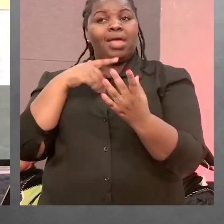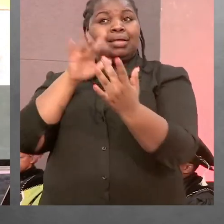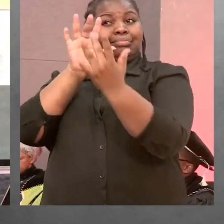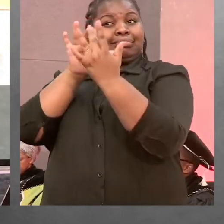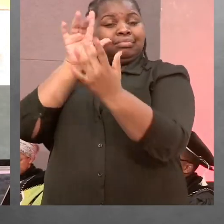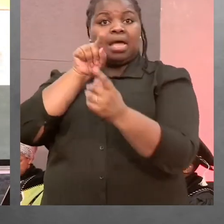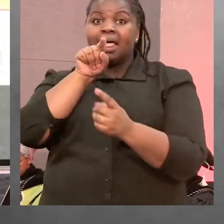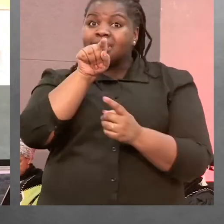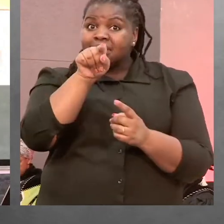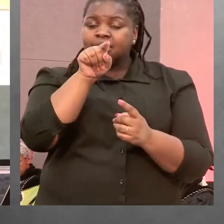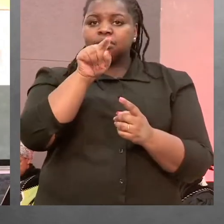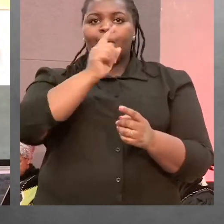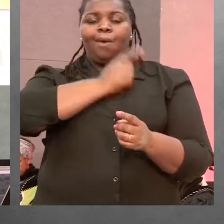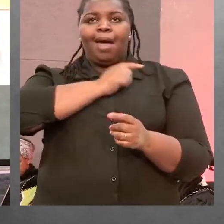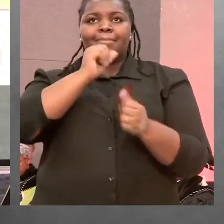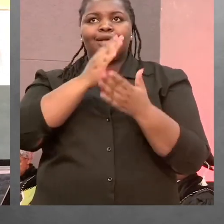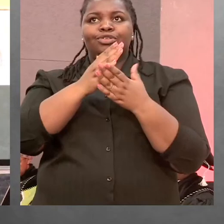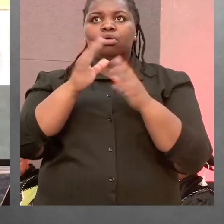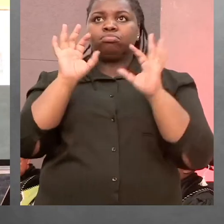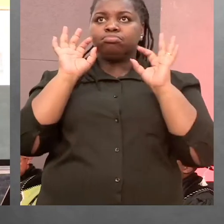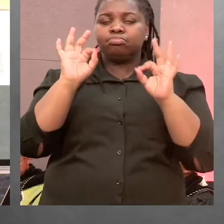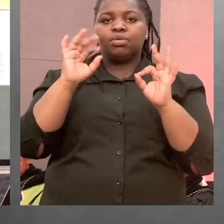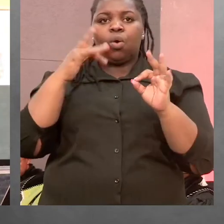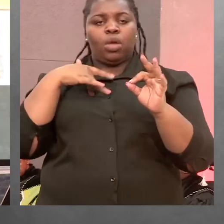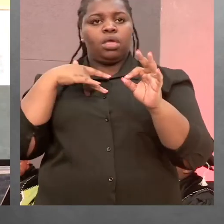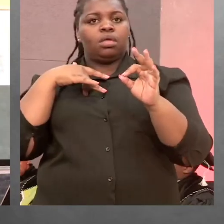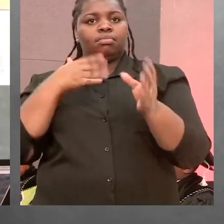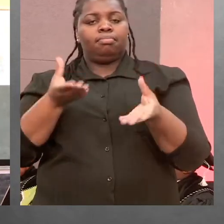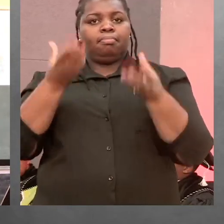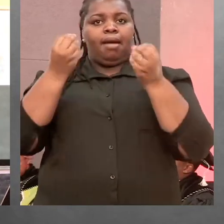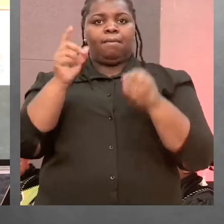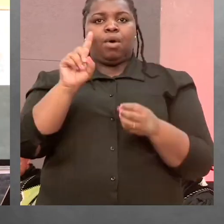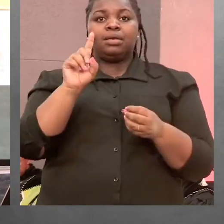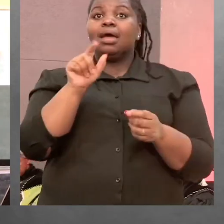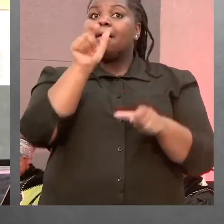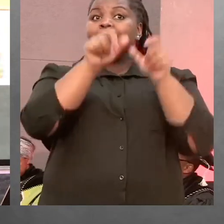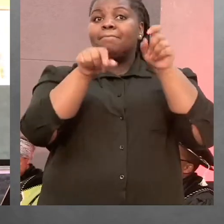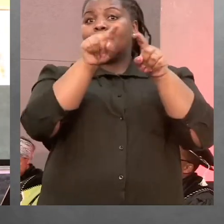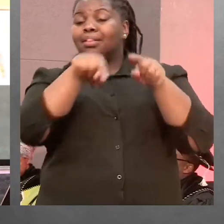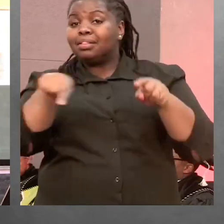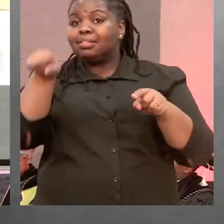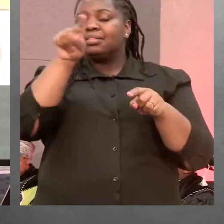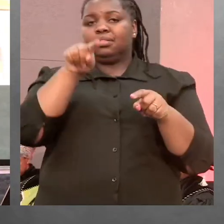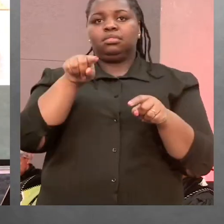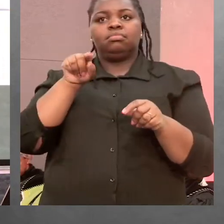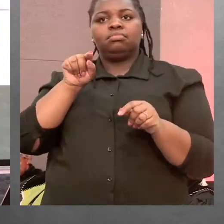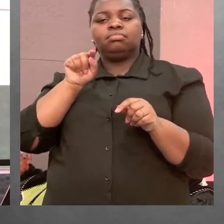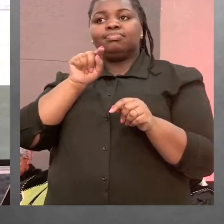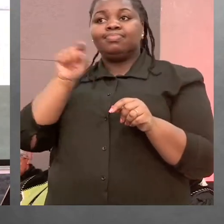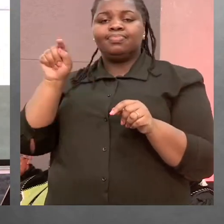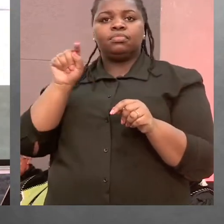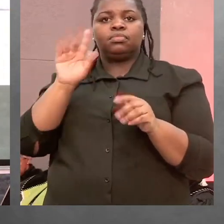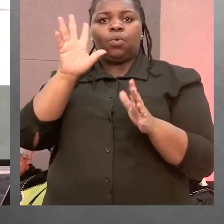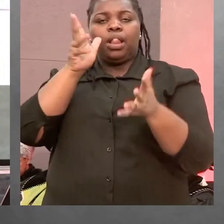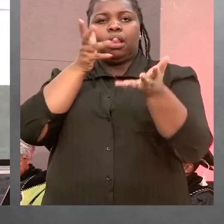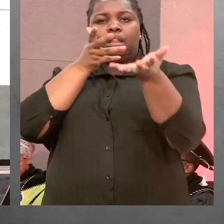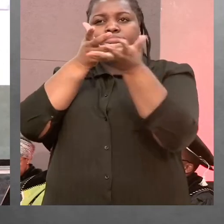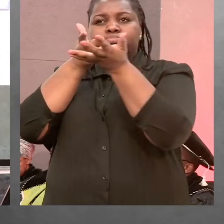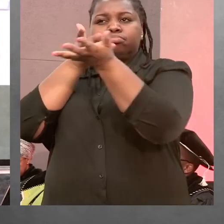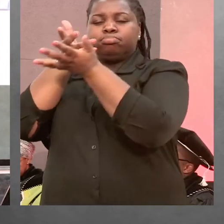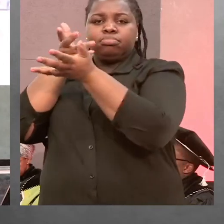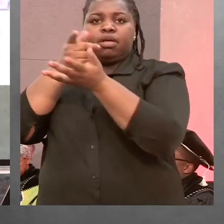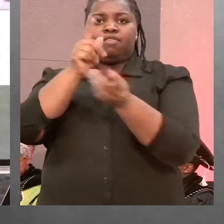wind so that it lands where we have determined? The people of Europe engaged with the winds of